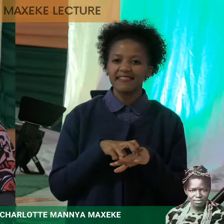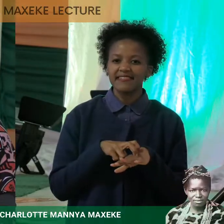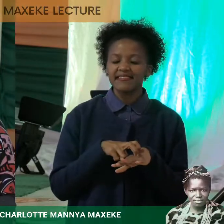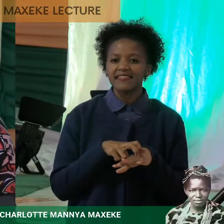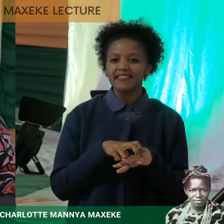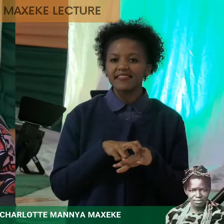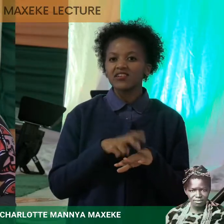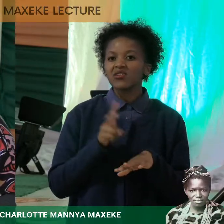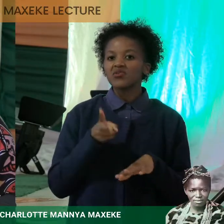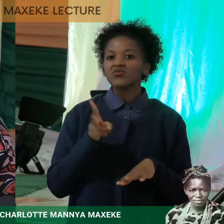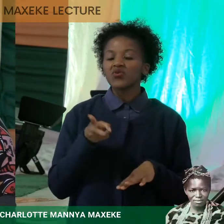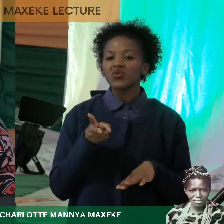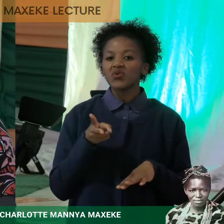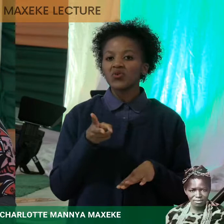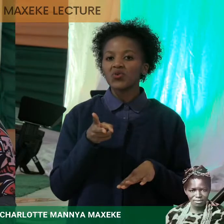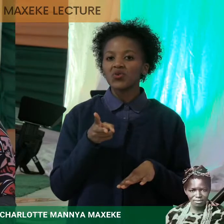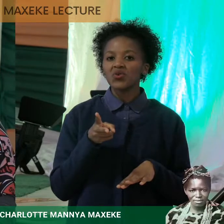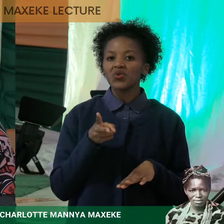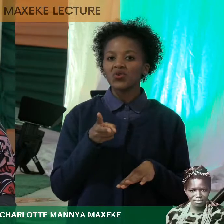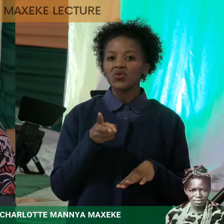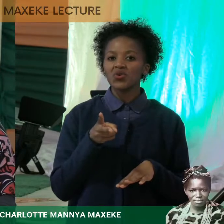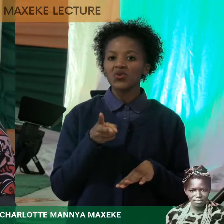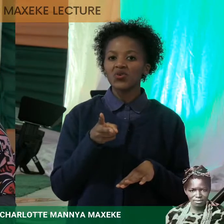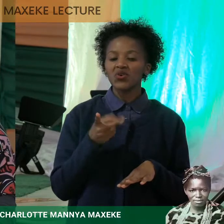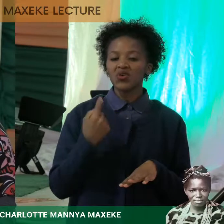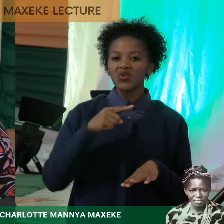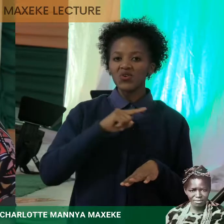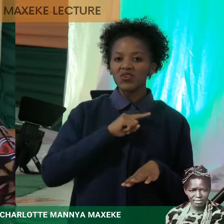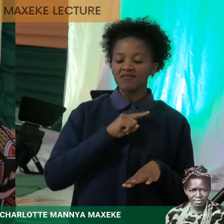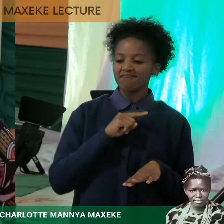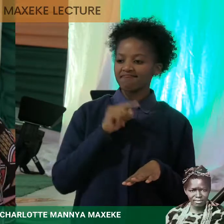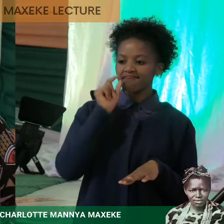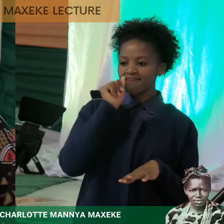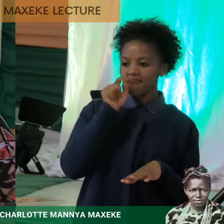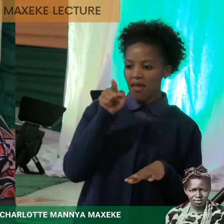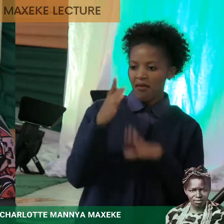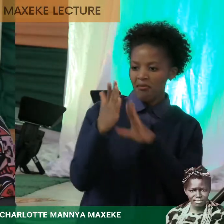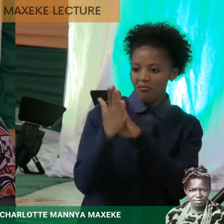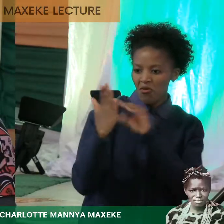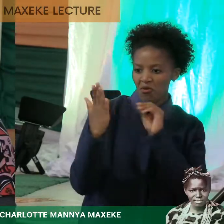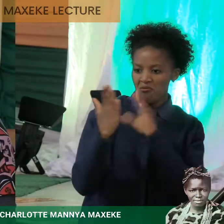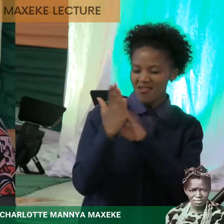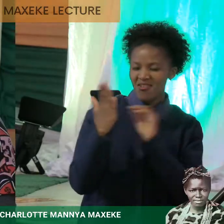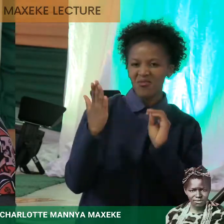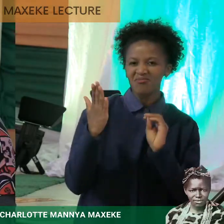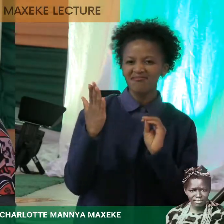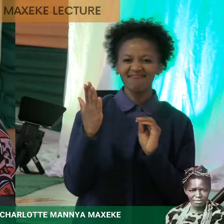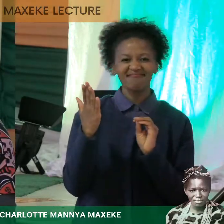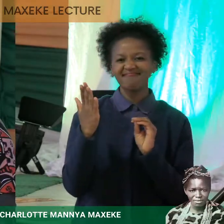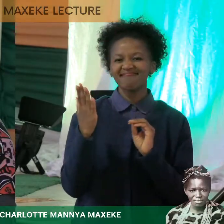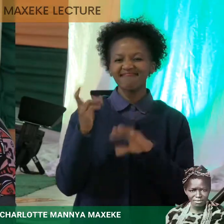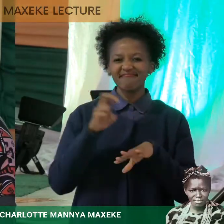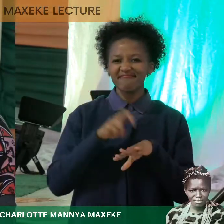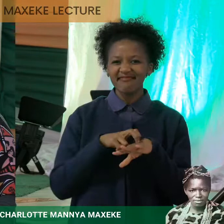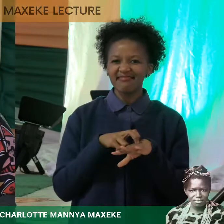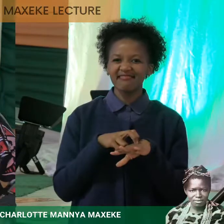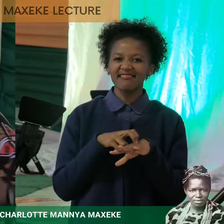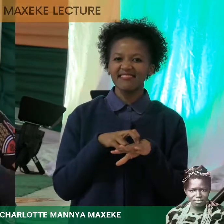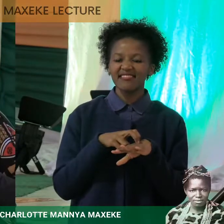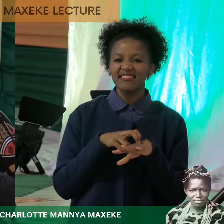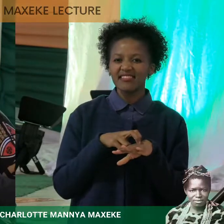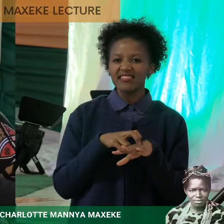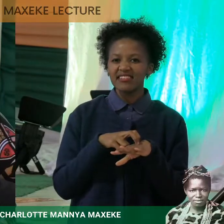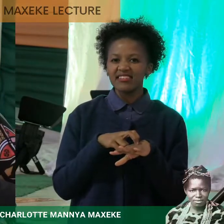Ngamanyamazi, ke asimelanga kubasifune ukulinganisa abantu abangamadoda, obhele aba, silahle ukubangaba,